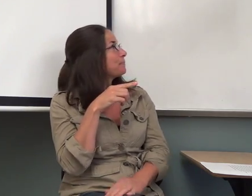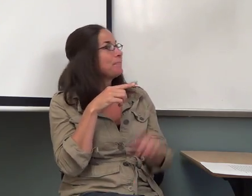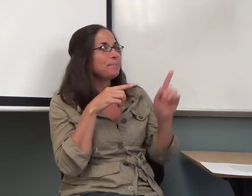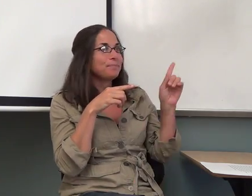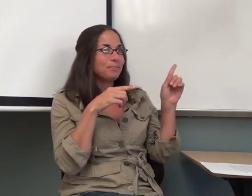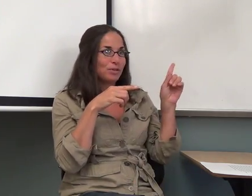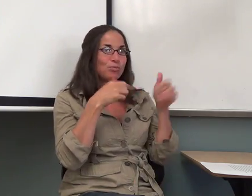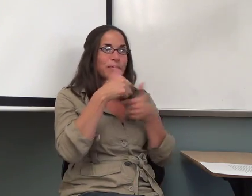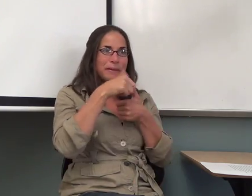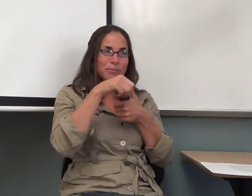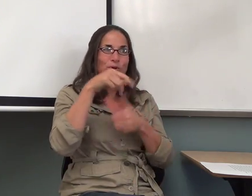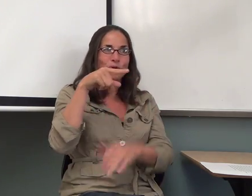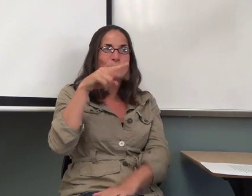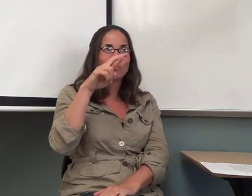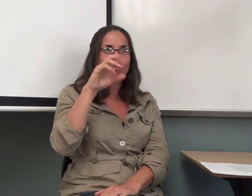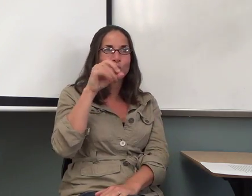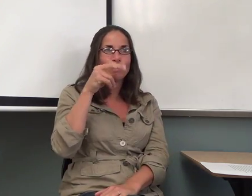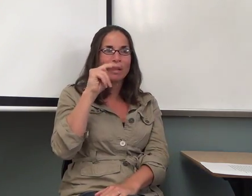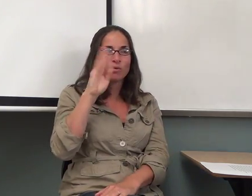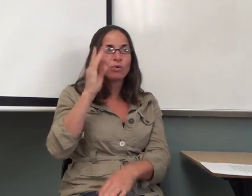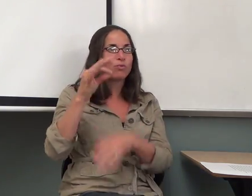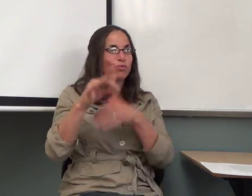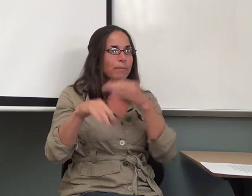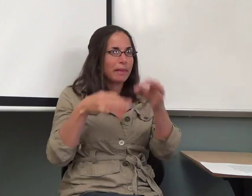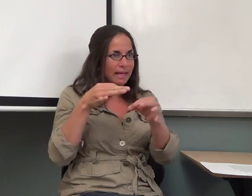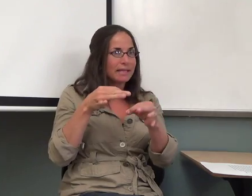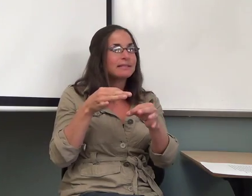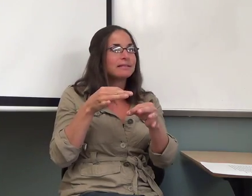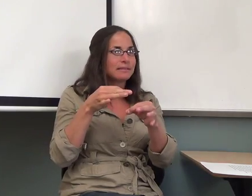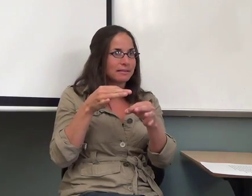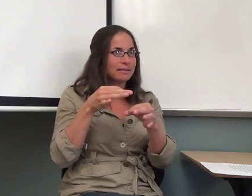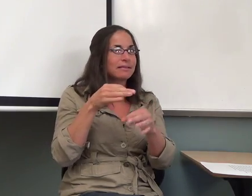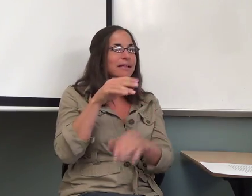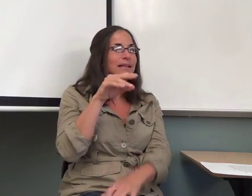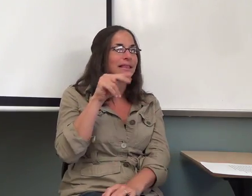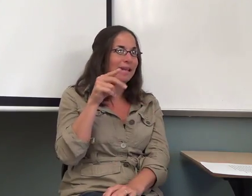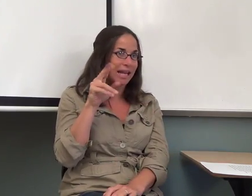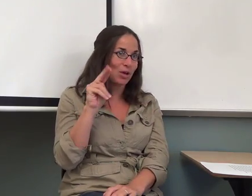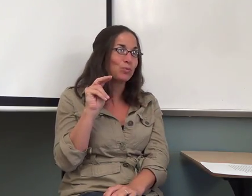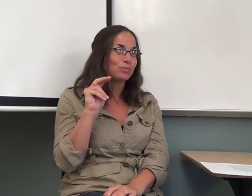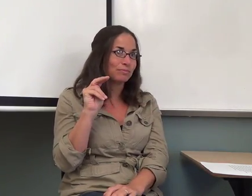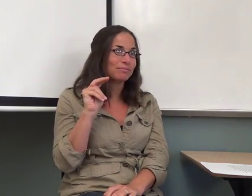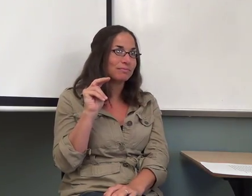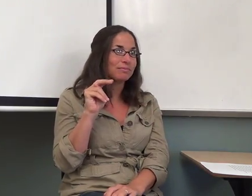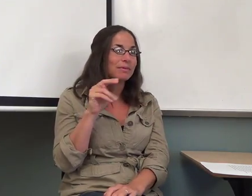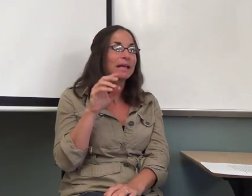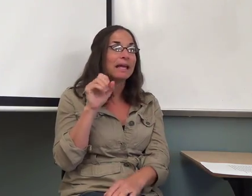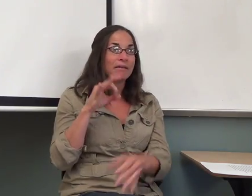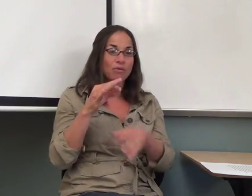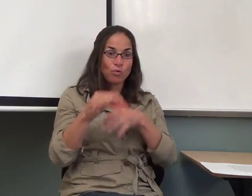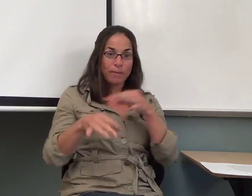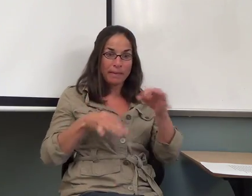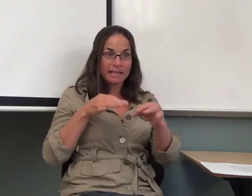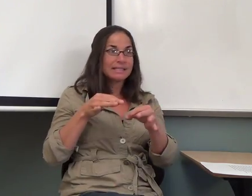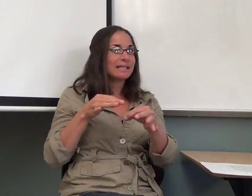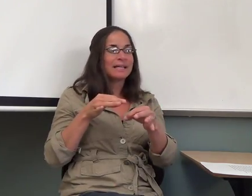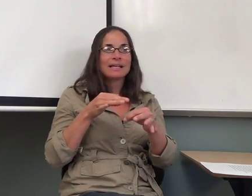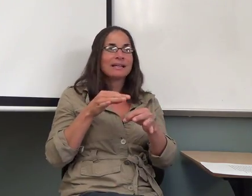pronoun replaces a noun. So if it's replacing it, then it's not a noun, is it?